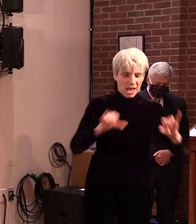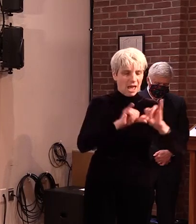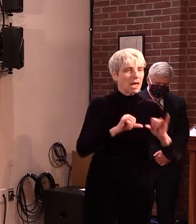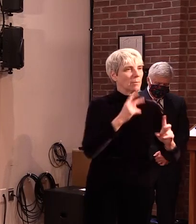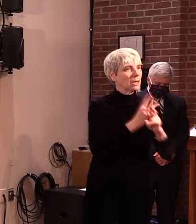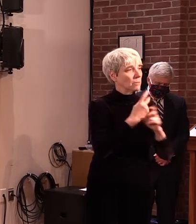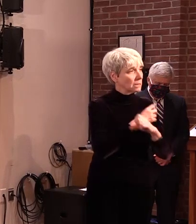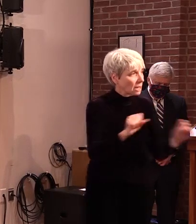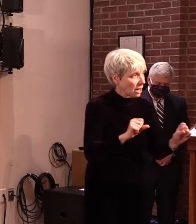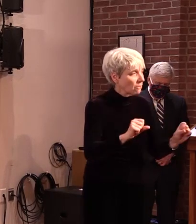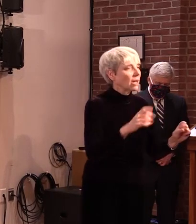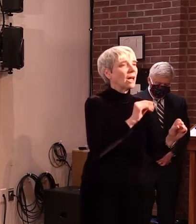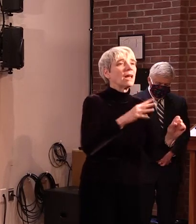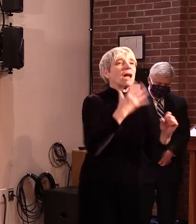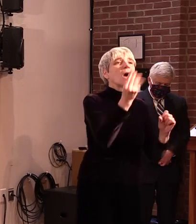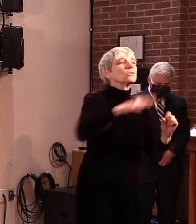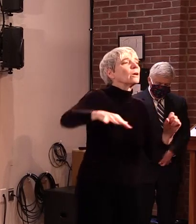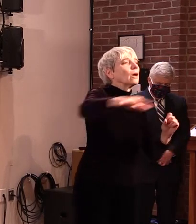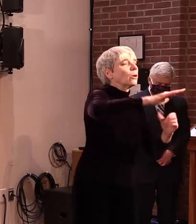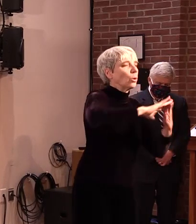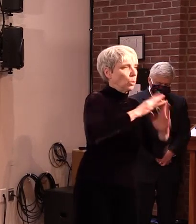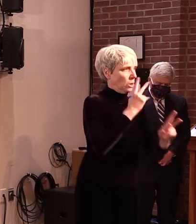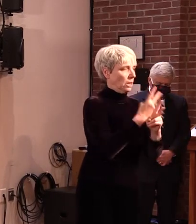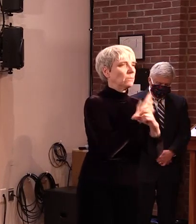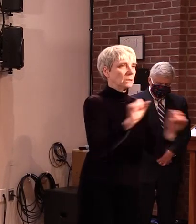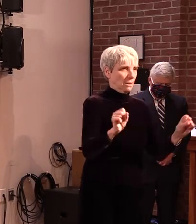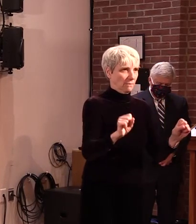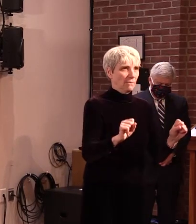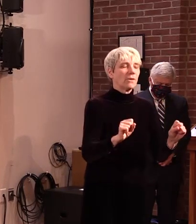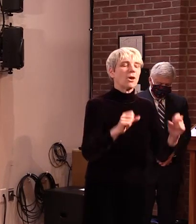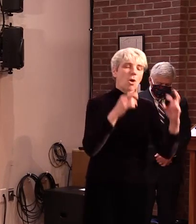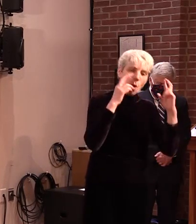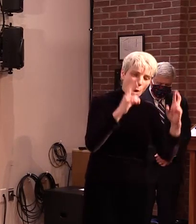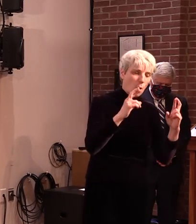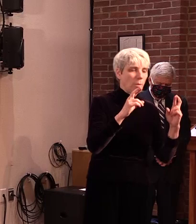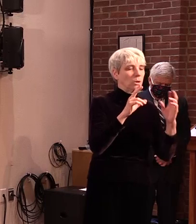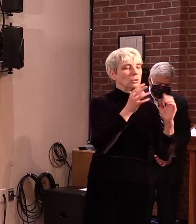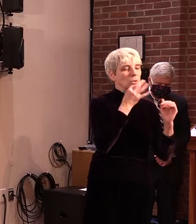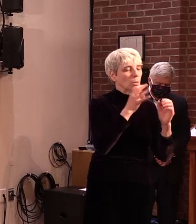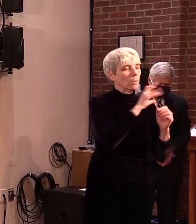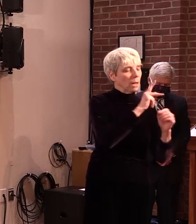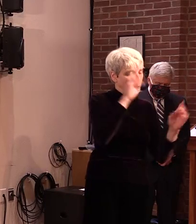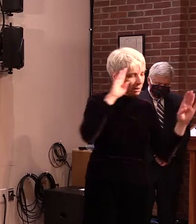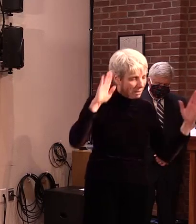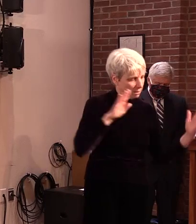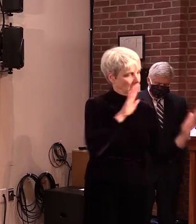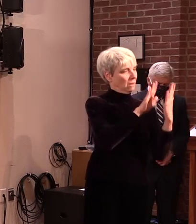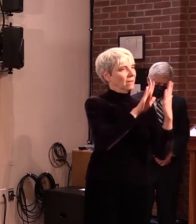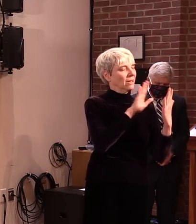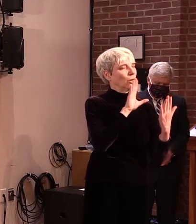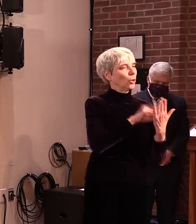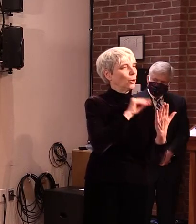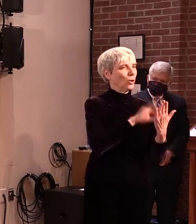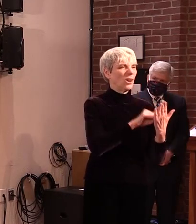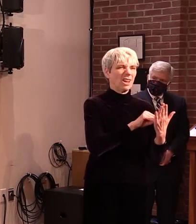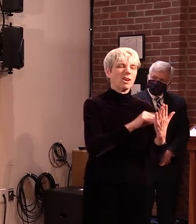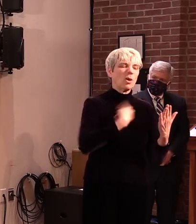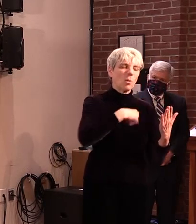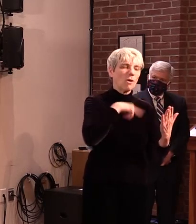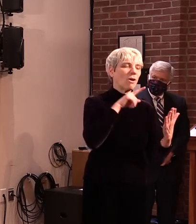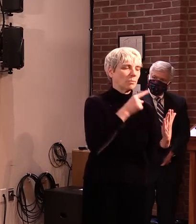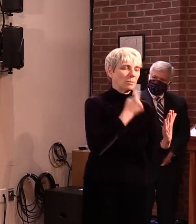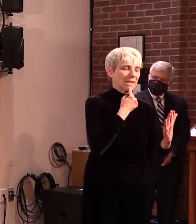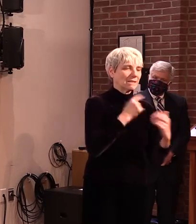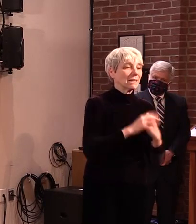That will allow us to continue to provide in-person instruction, which is something we all need. That concludes my update. I'll now turn it over to Dr.